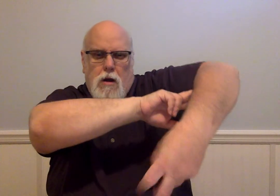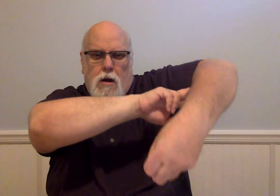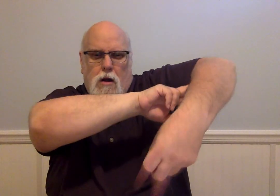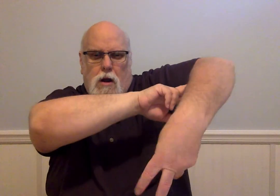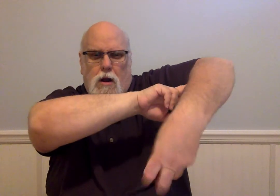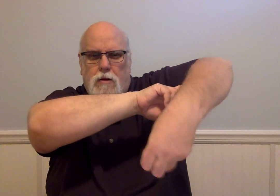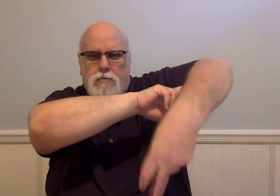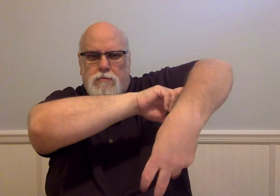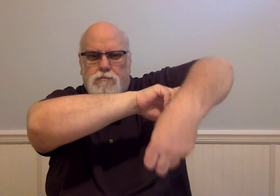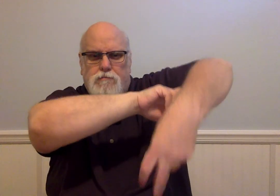Midnight,